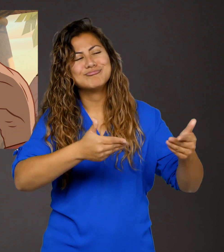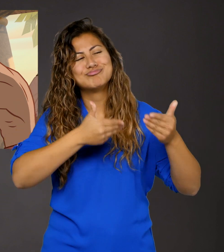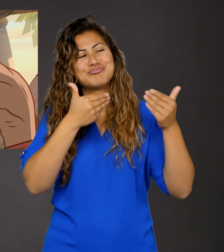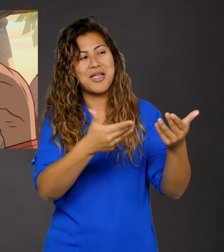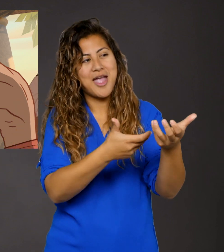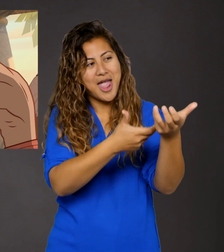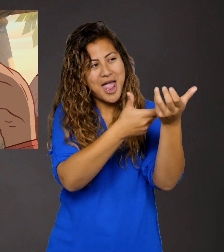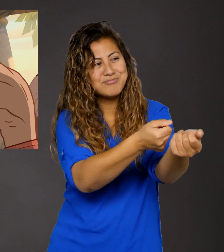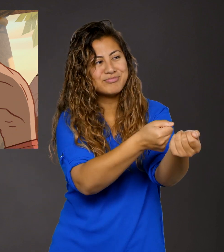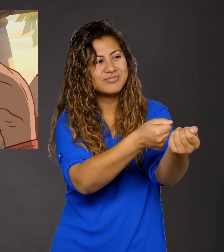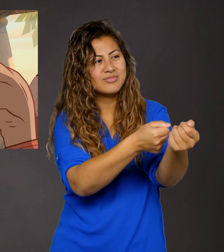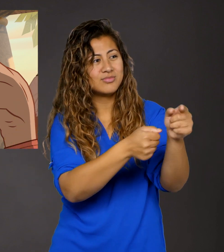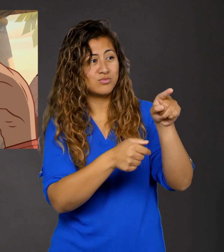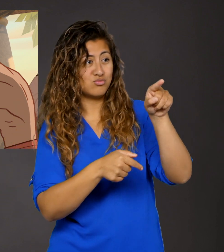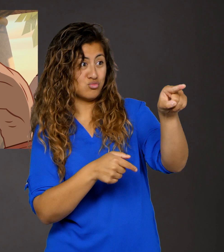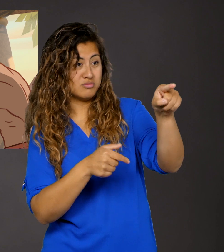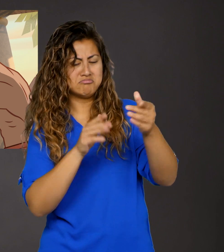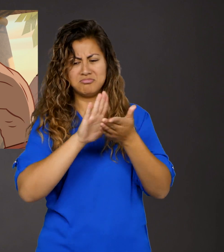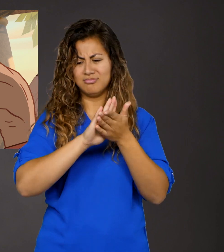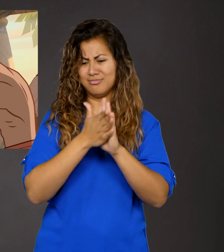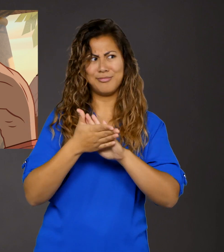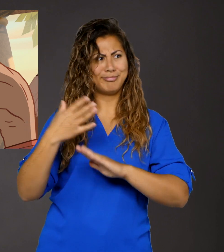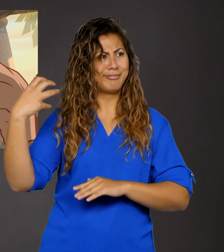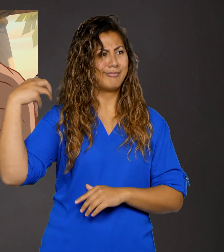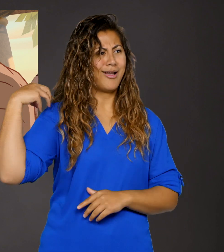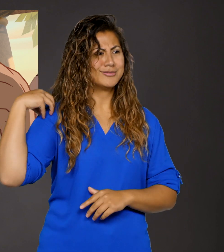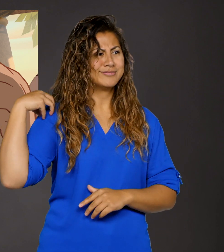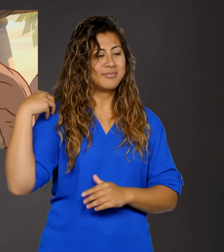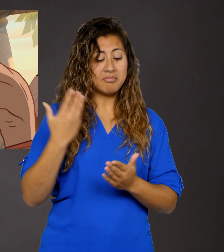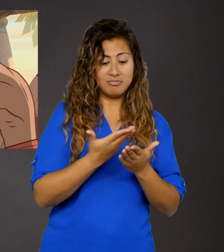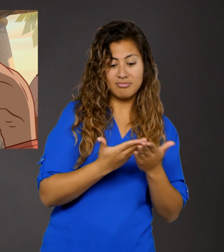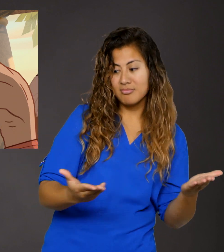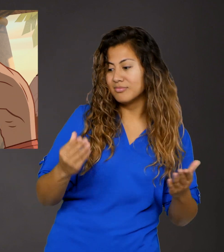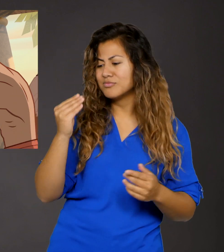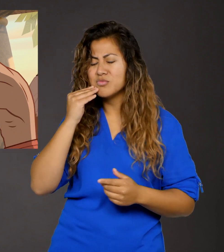He trusted Joseph and put him in charge of his house and everything he owned.